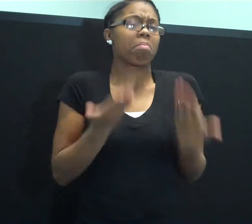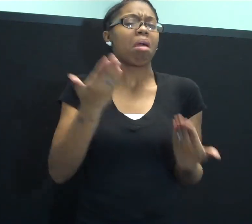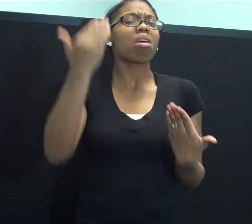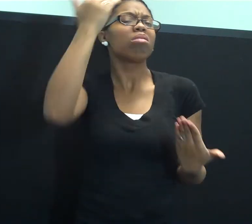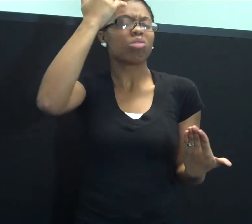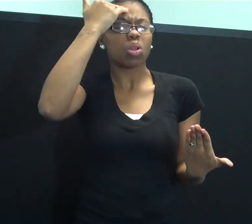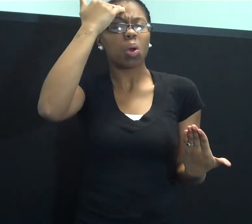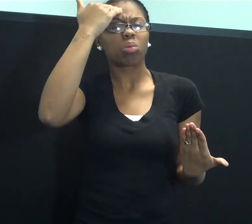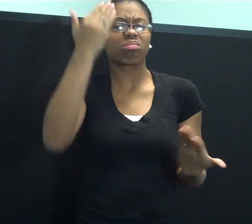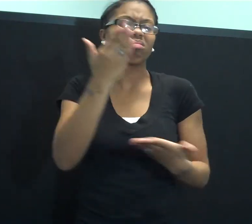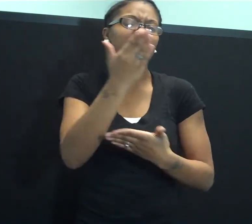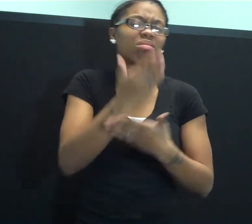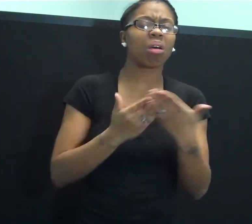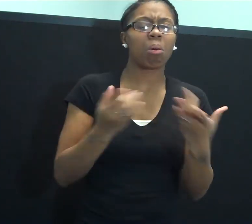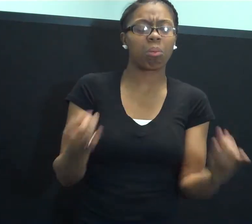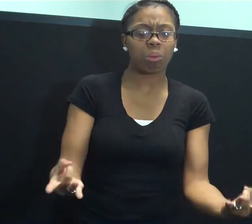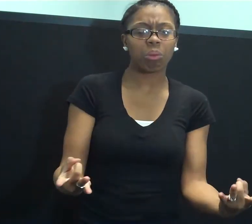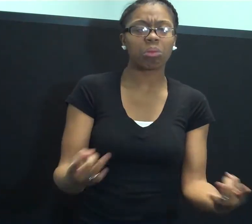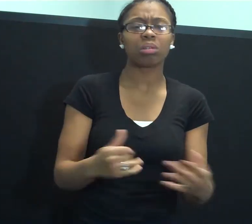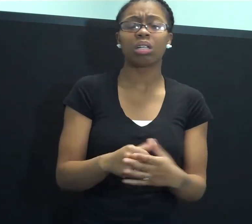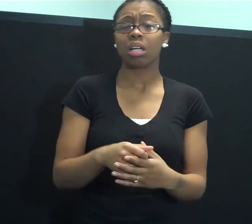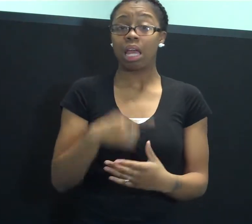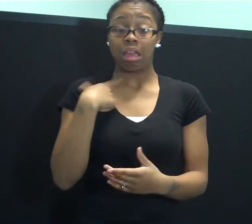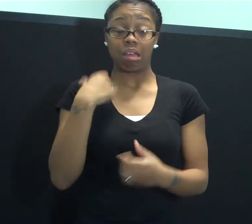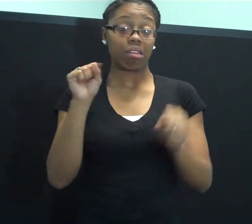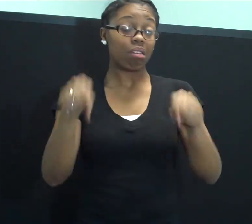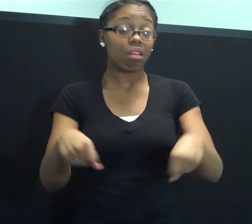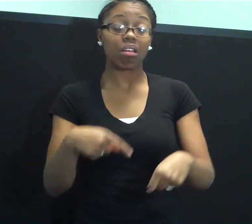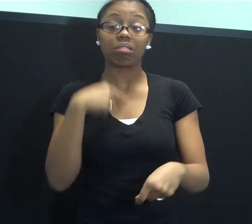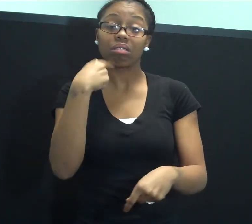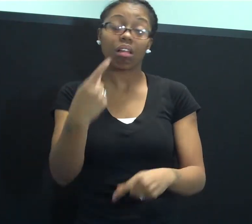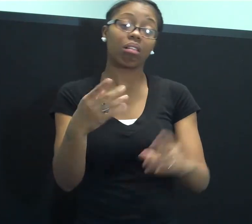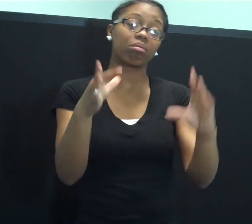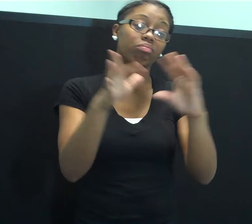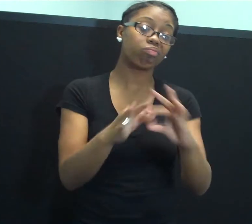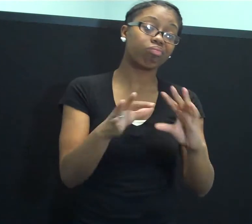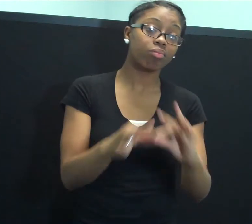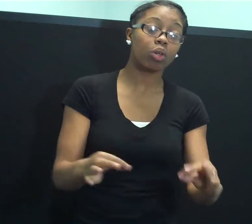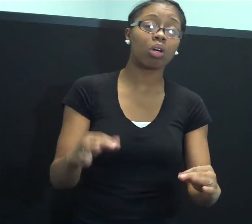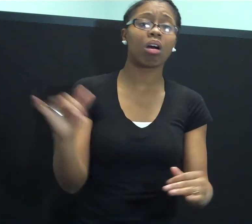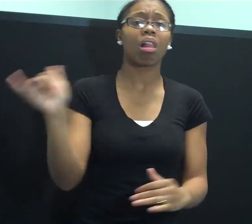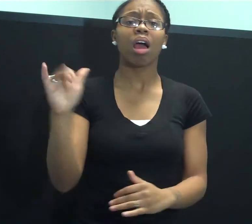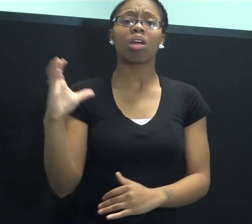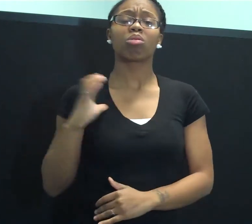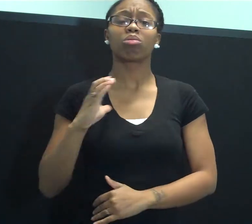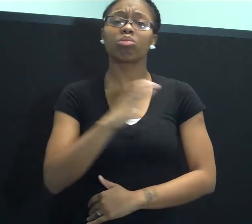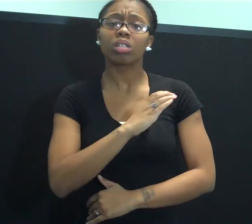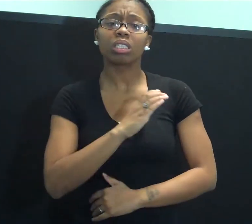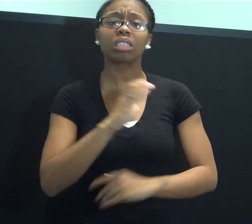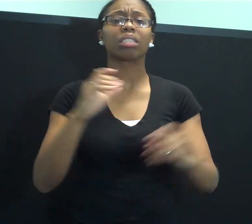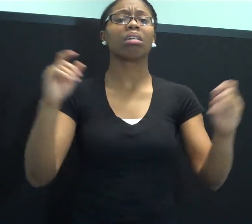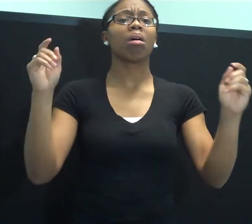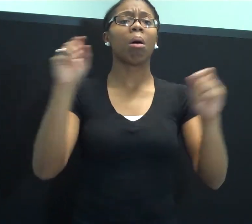suspect. Buddhists tell a story, like Christians or Muslims, about the founder of their